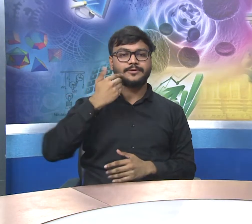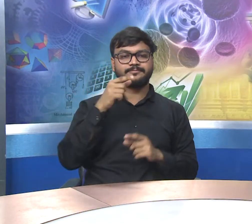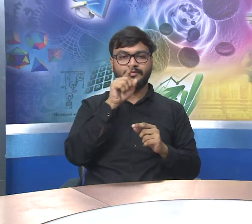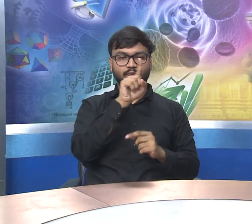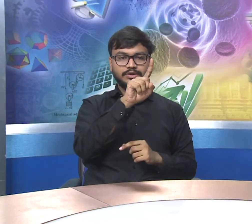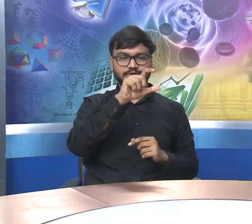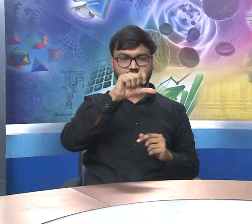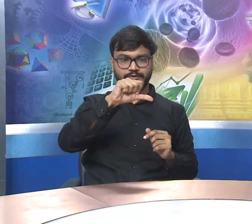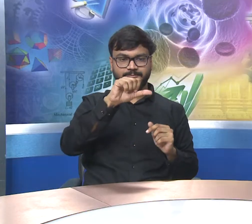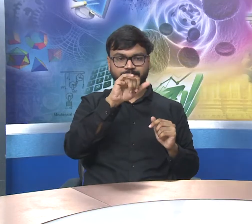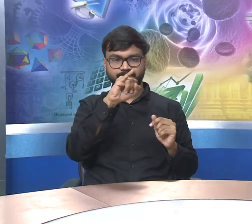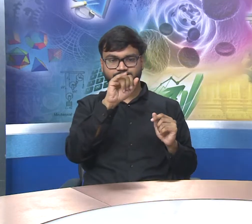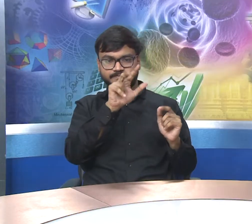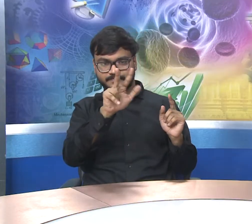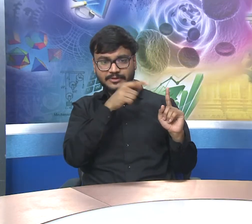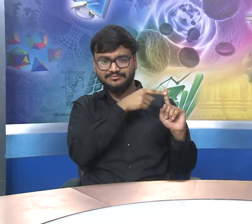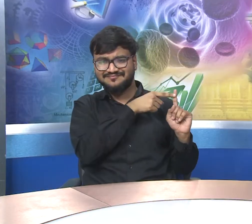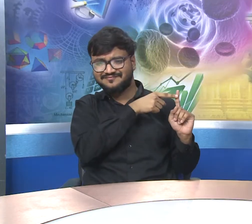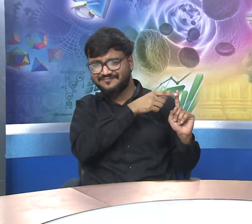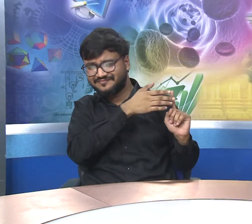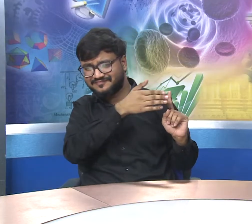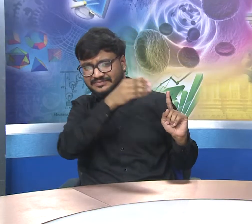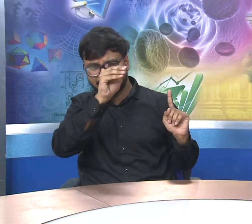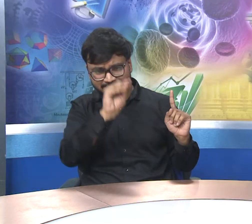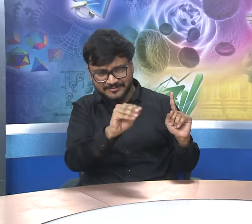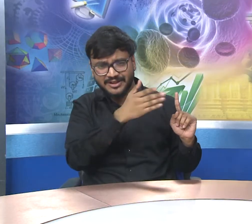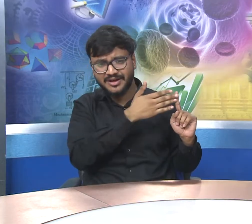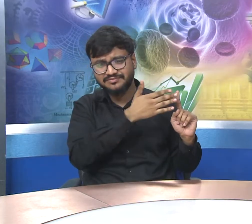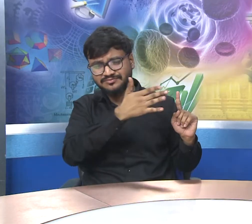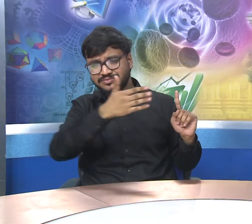below by the various researchers.